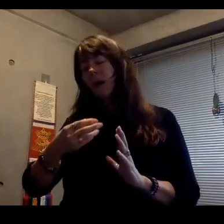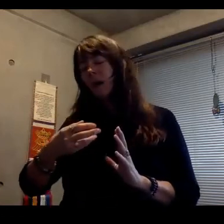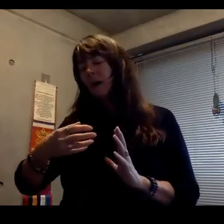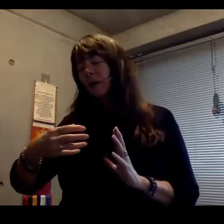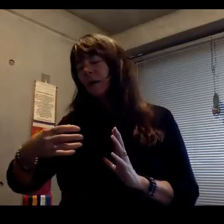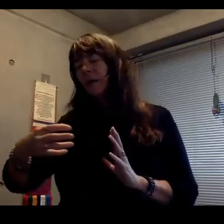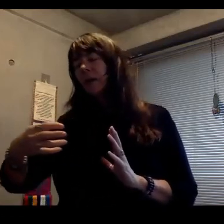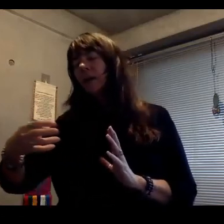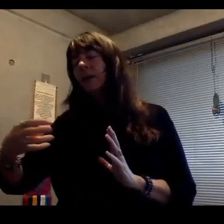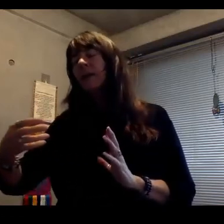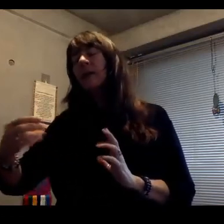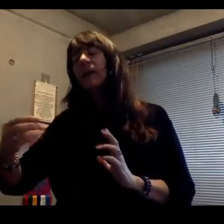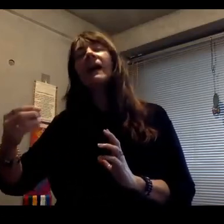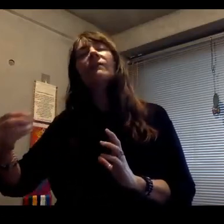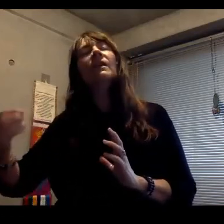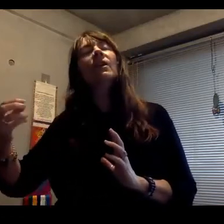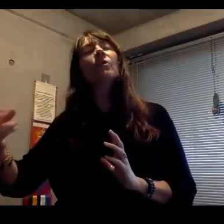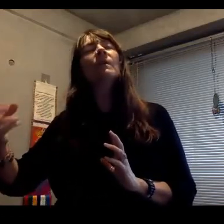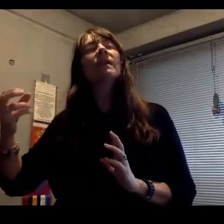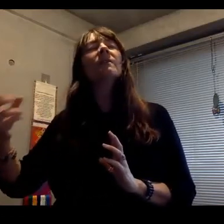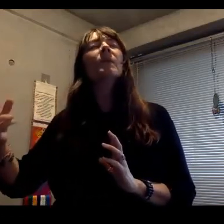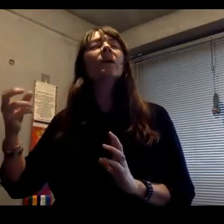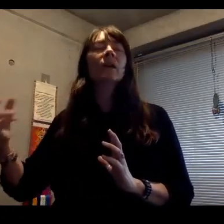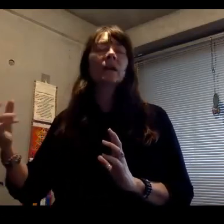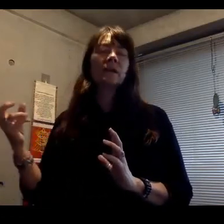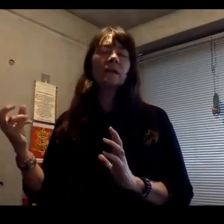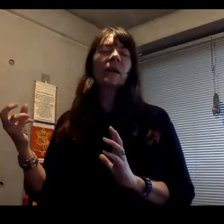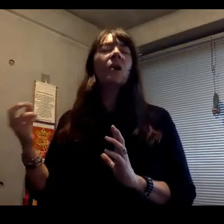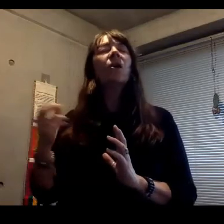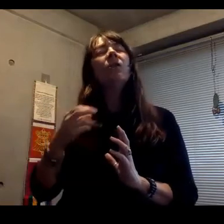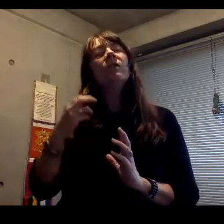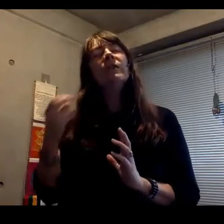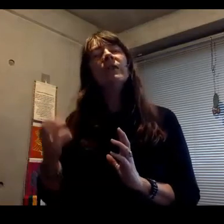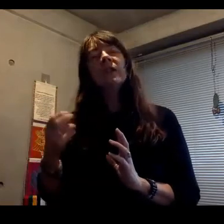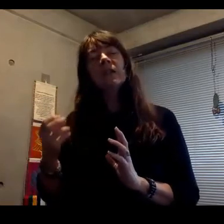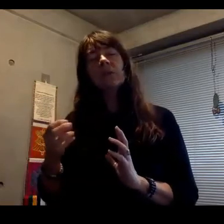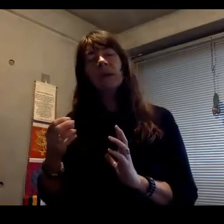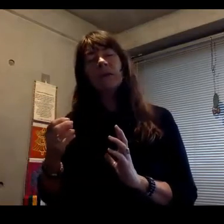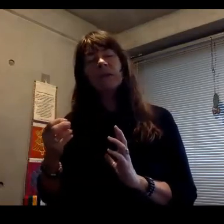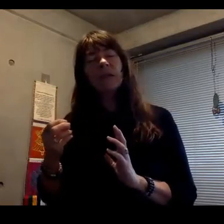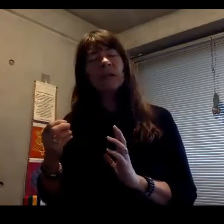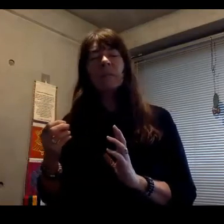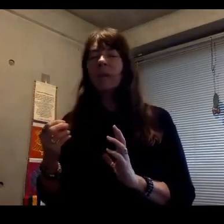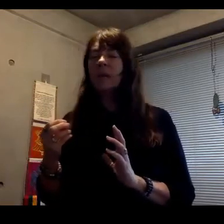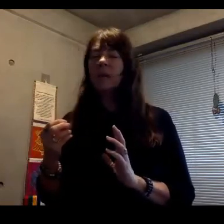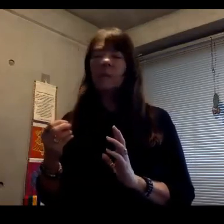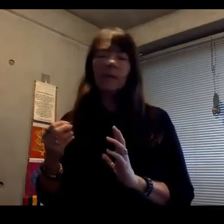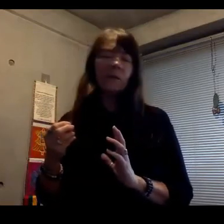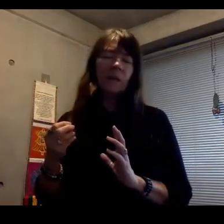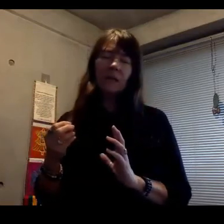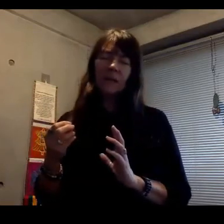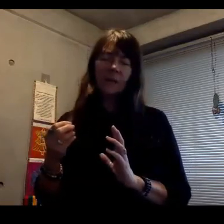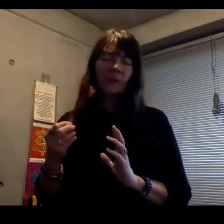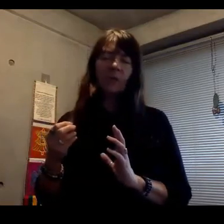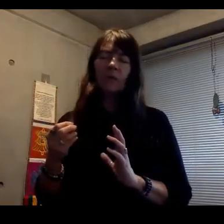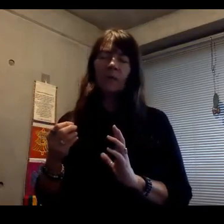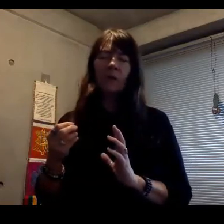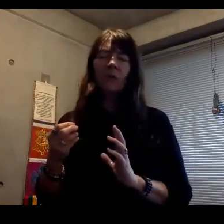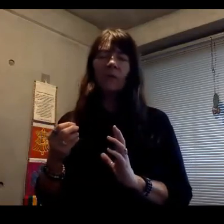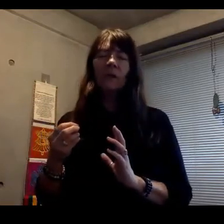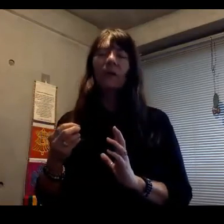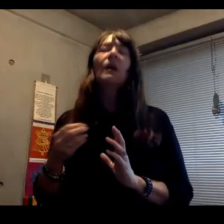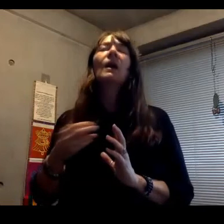you are having a human experience. All of the things we have said many, many, many times